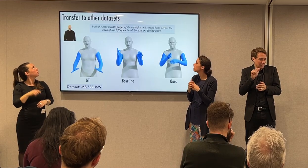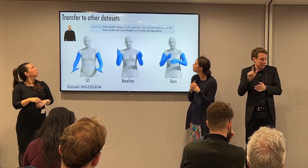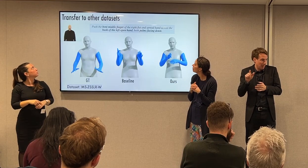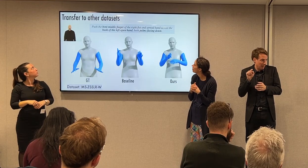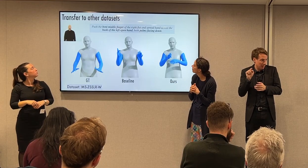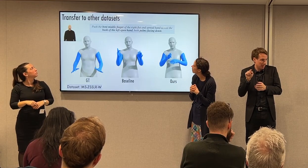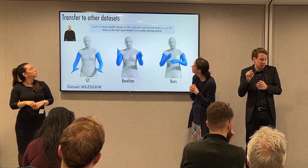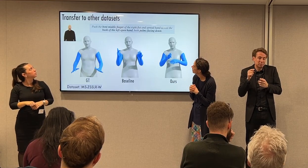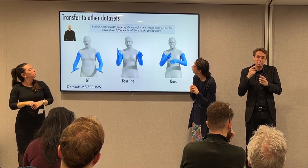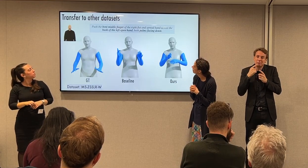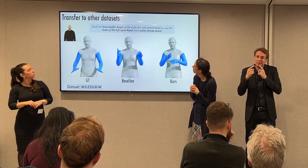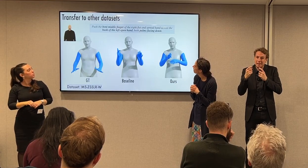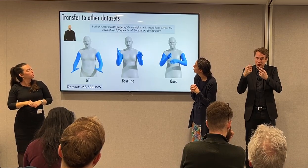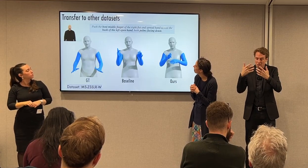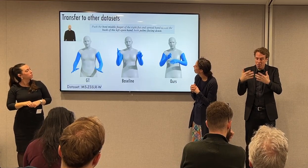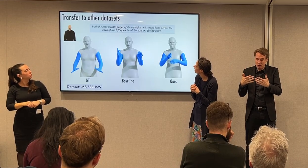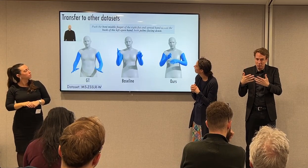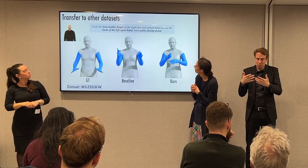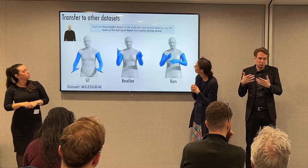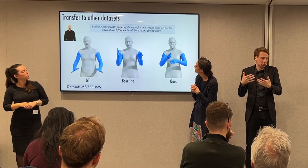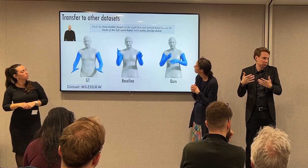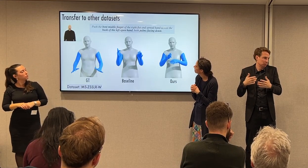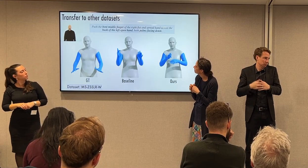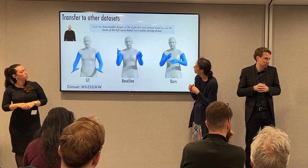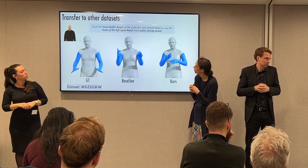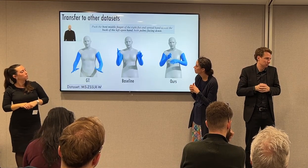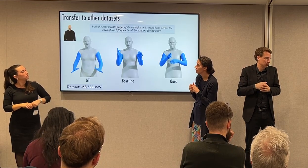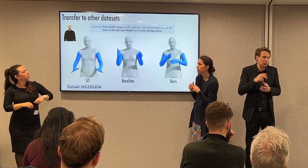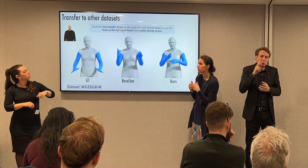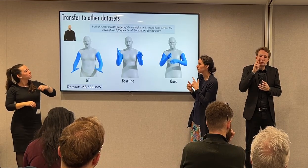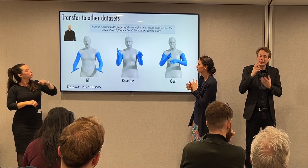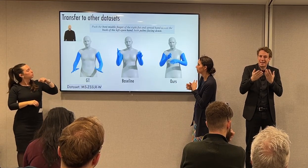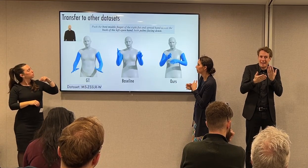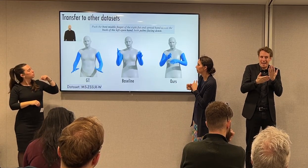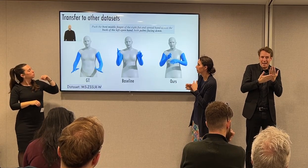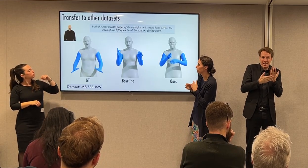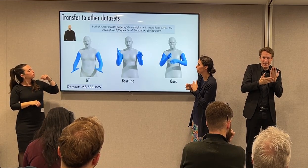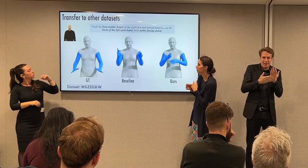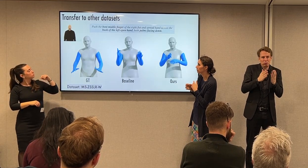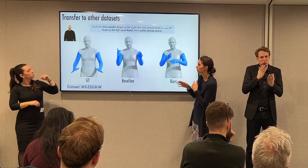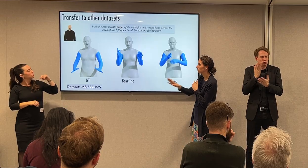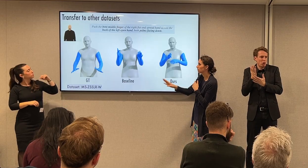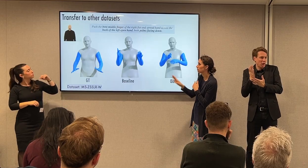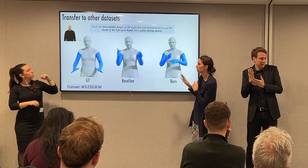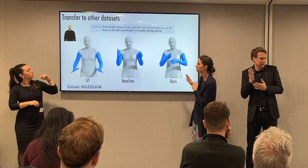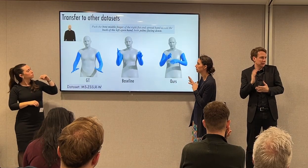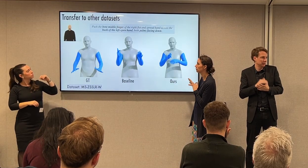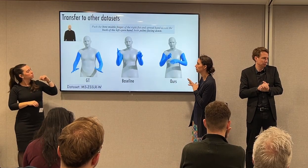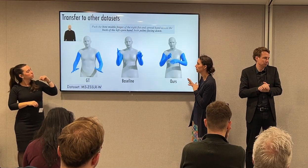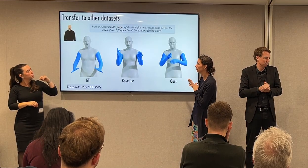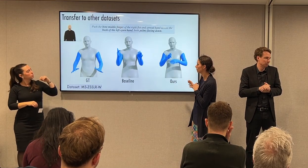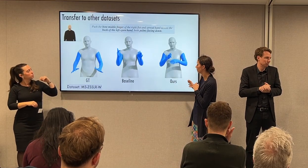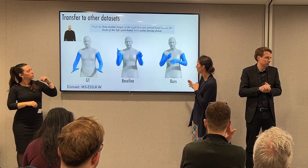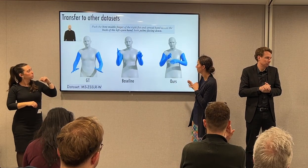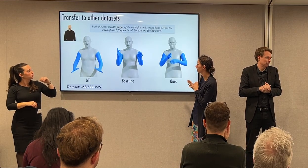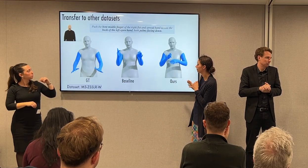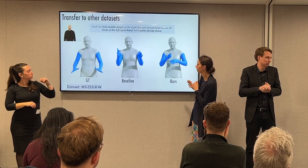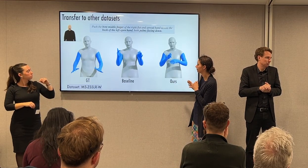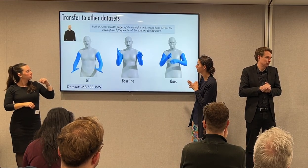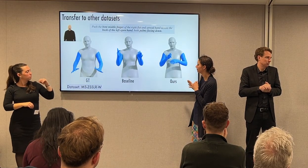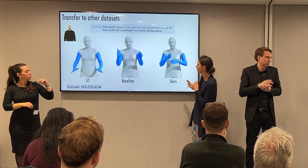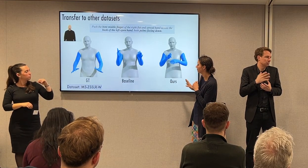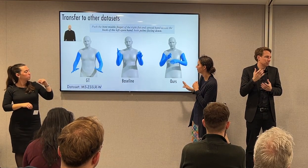So to the left, you'll have the to the right, you'll have the ground truth.